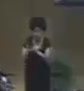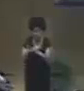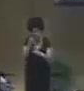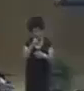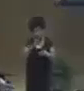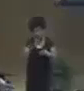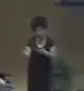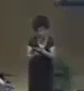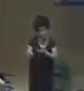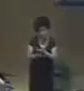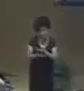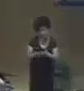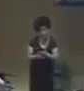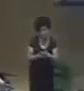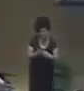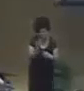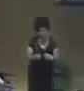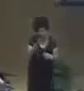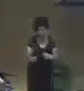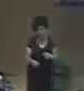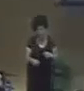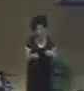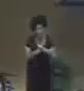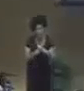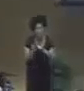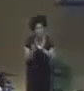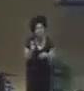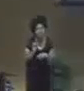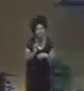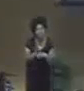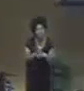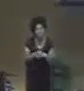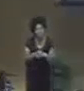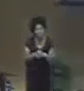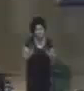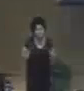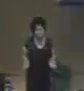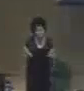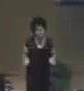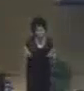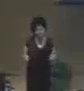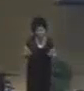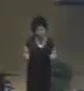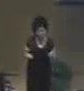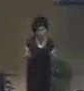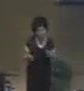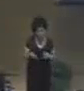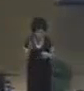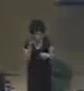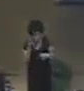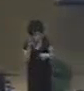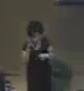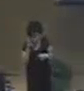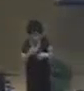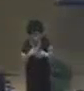named person they can get in touch with. That is incredibly powerful. the human touch is incredibly powerful within